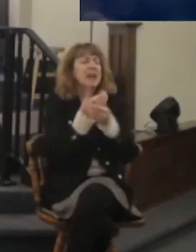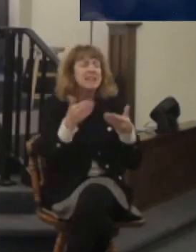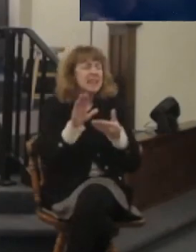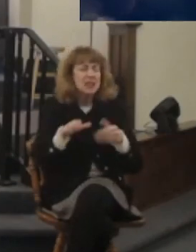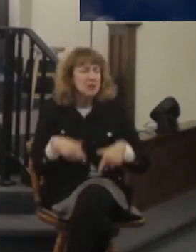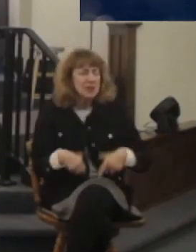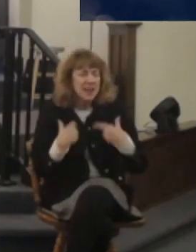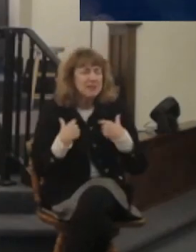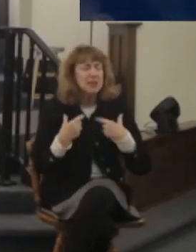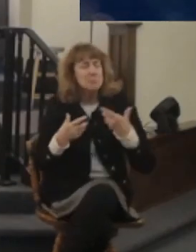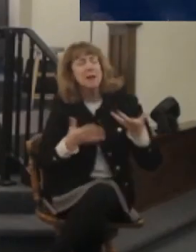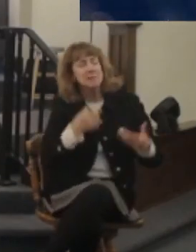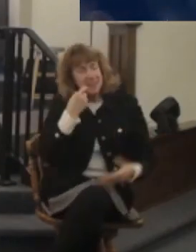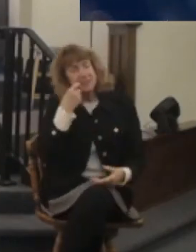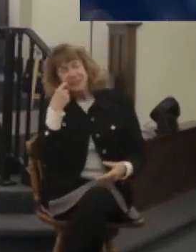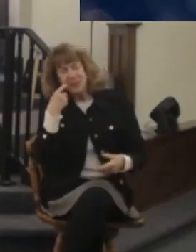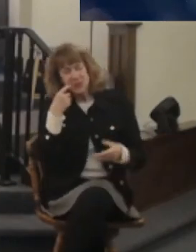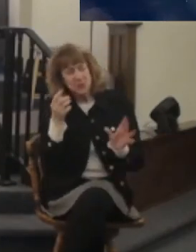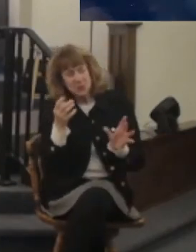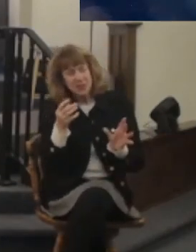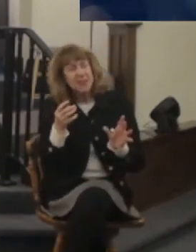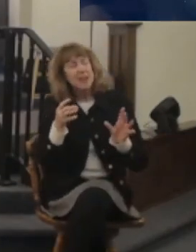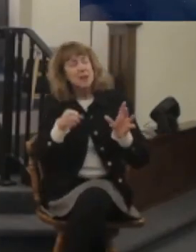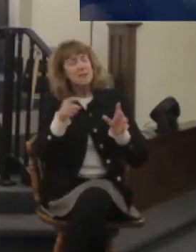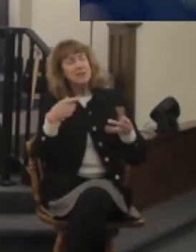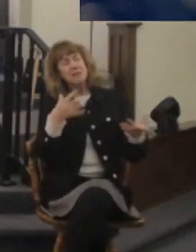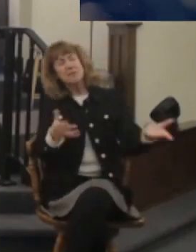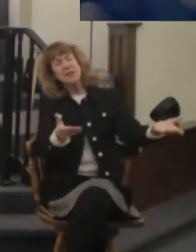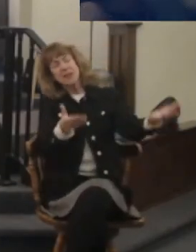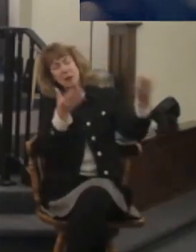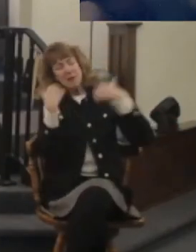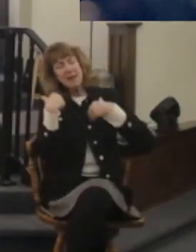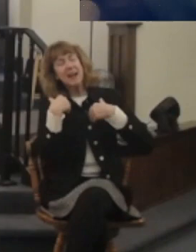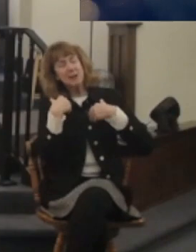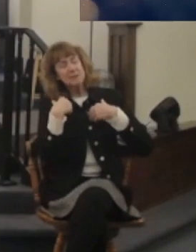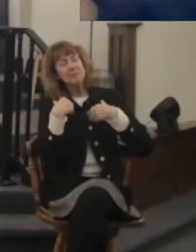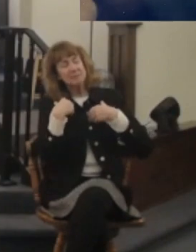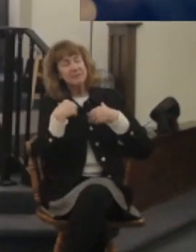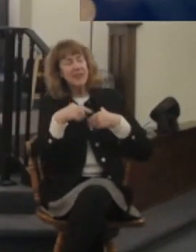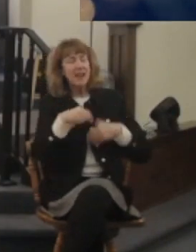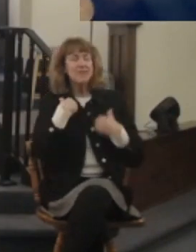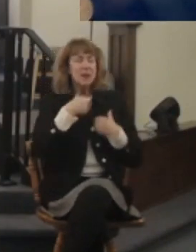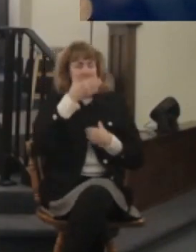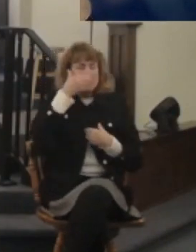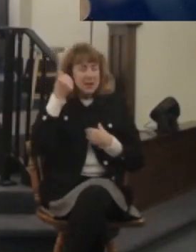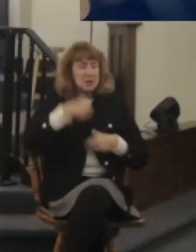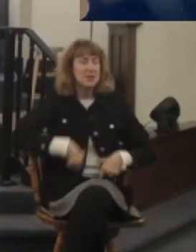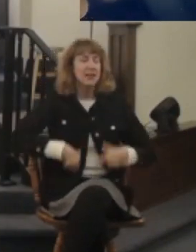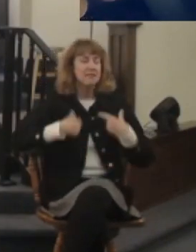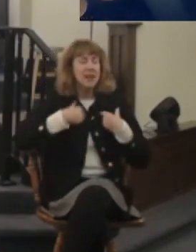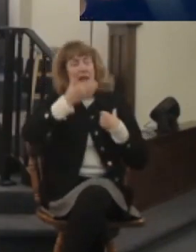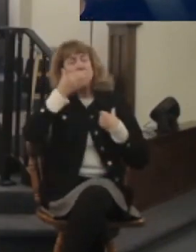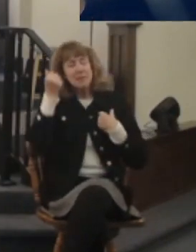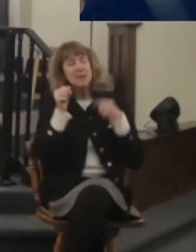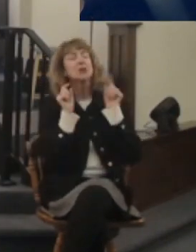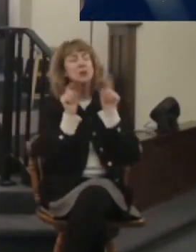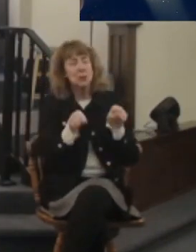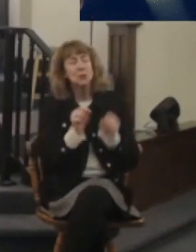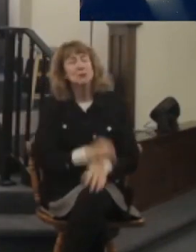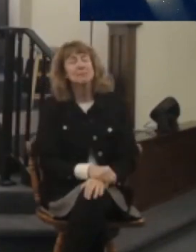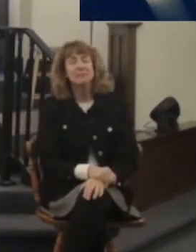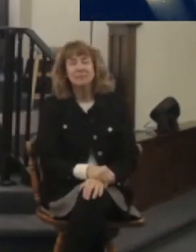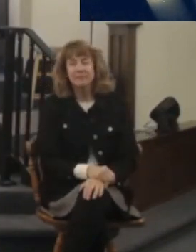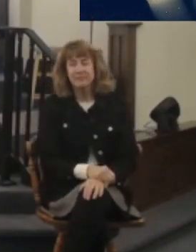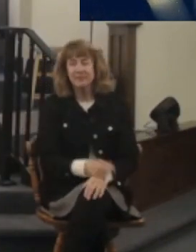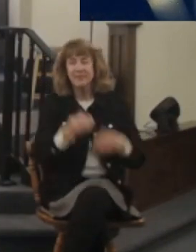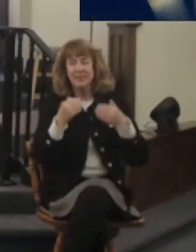working a 12-step program can help you have a better life, be a better you. Okay, so